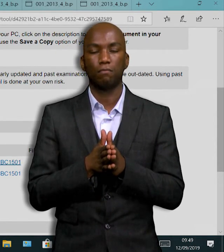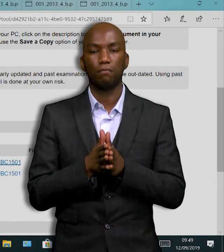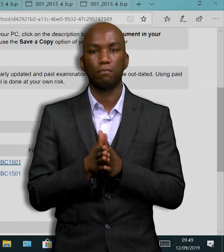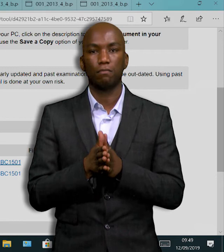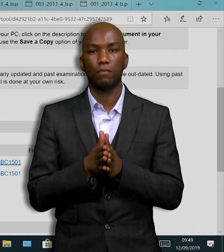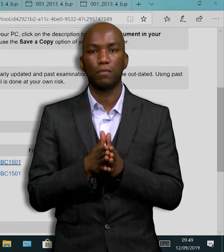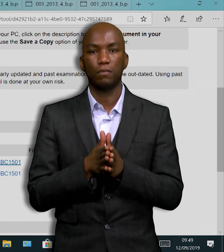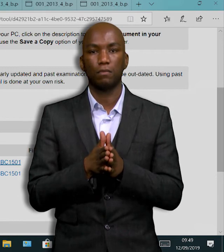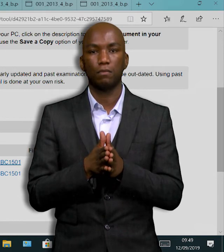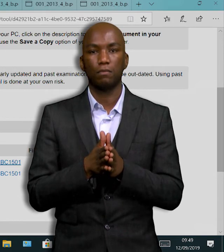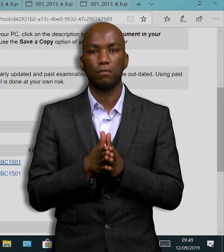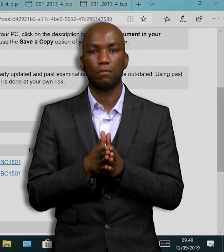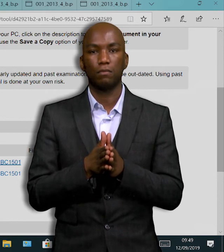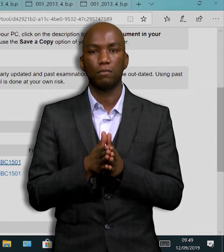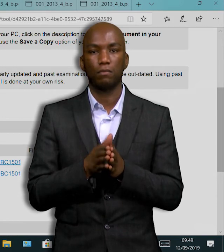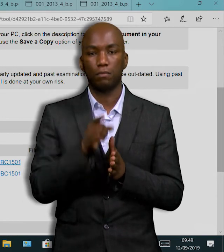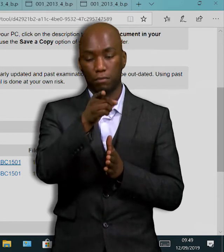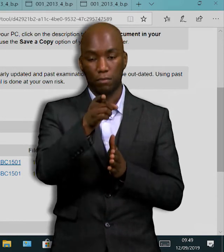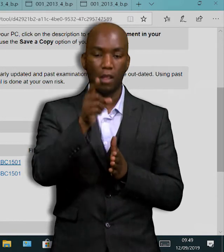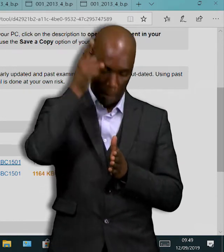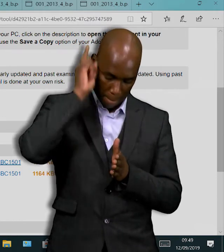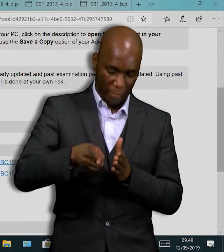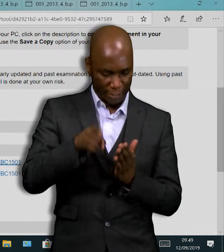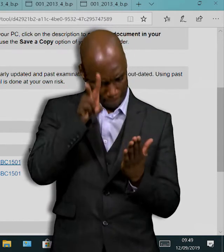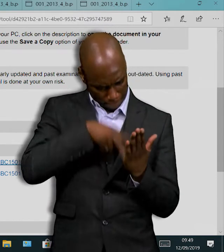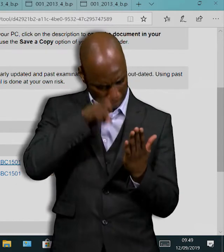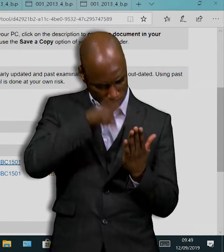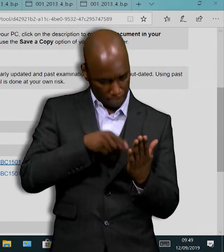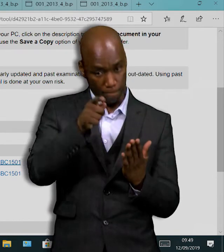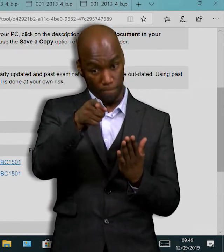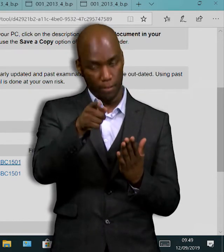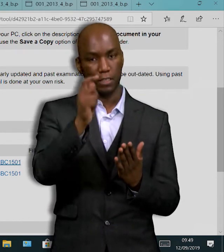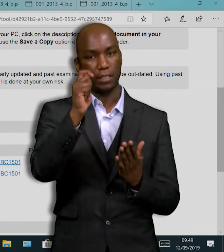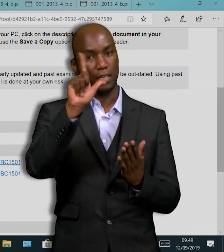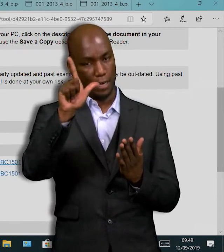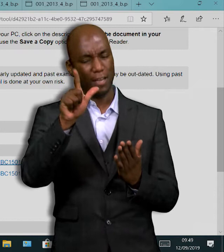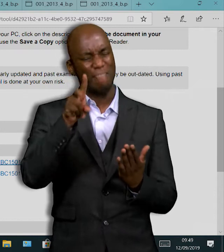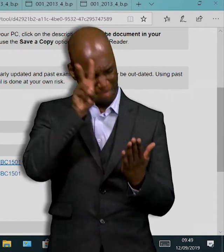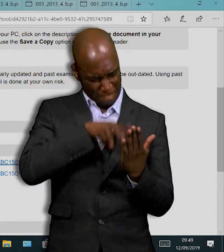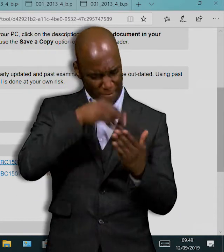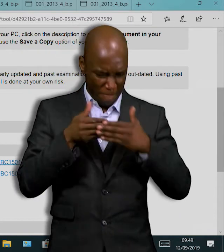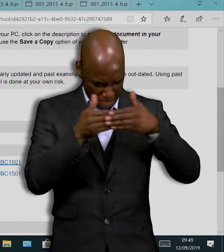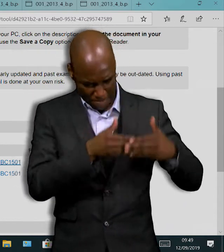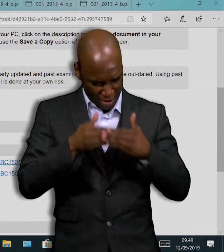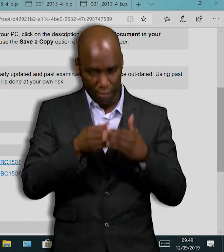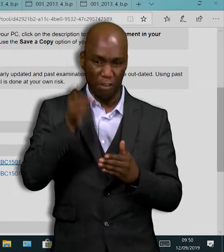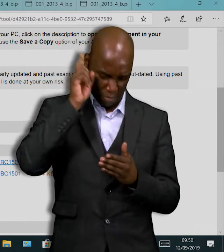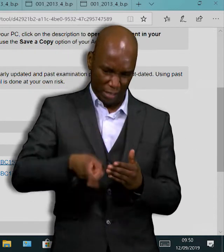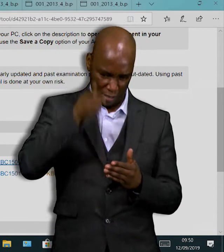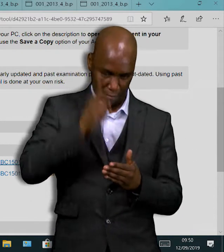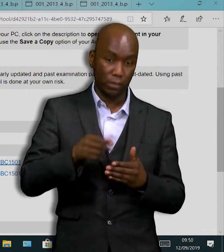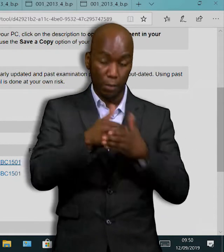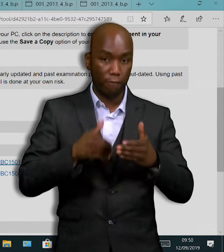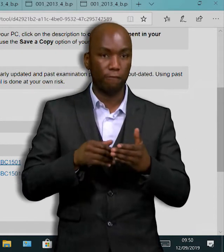You must also go through this tutorial letter carefully before completing any of